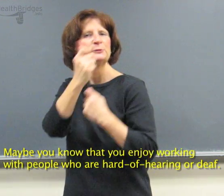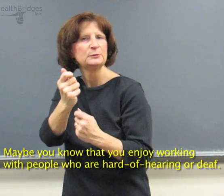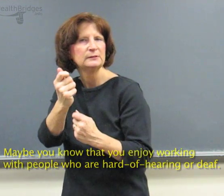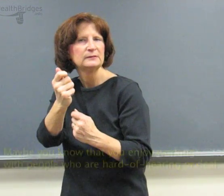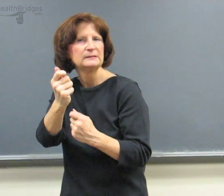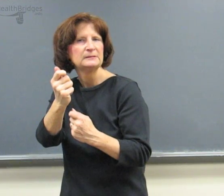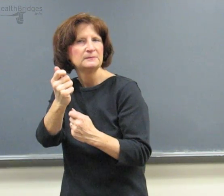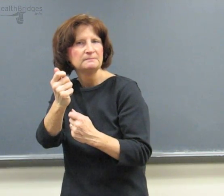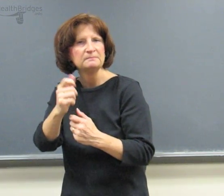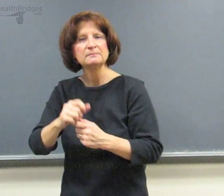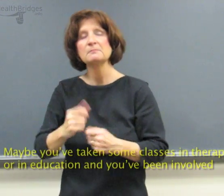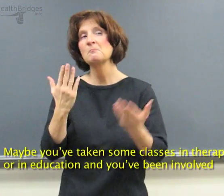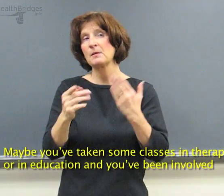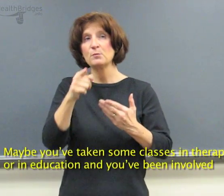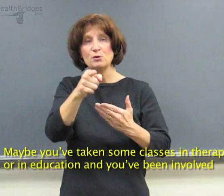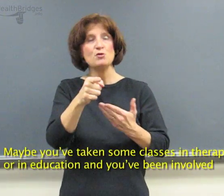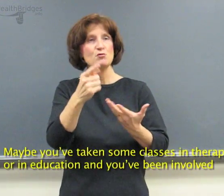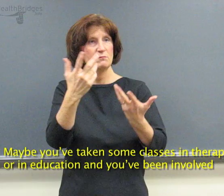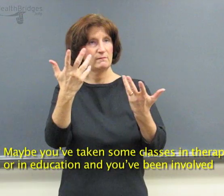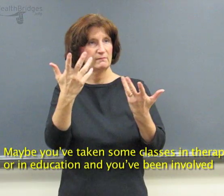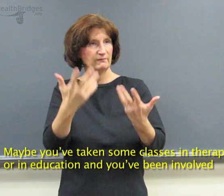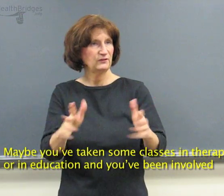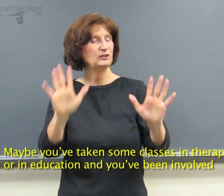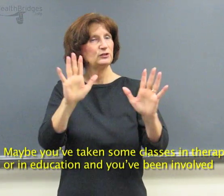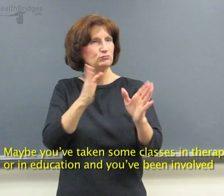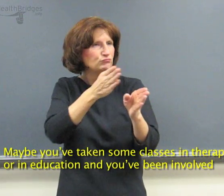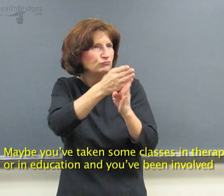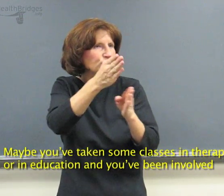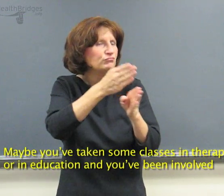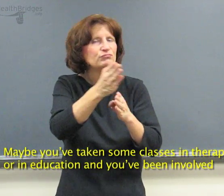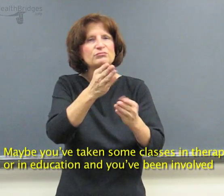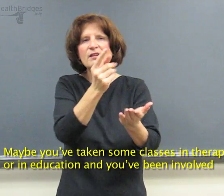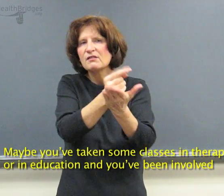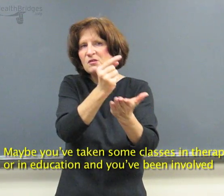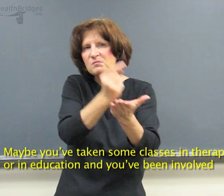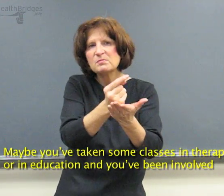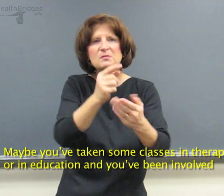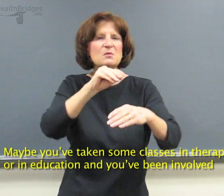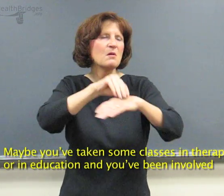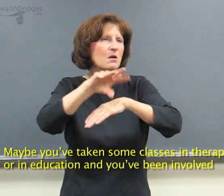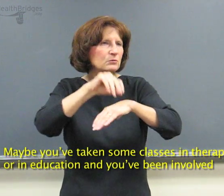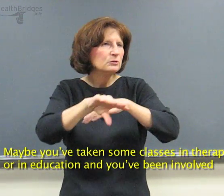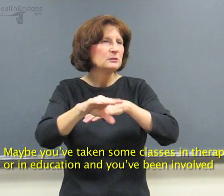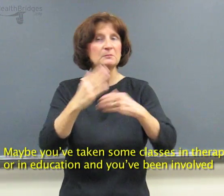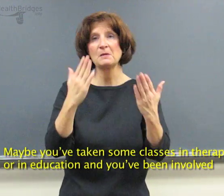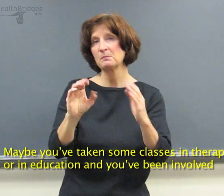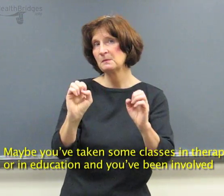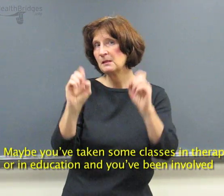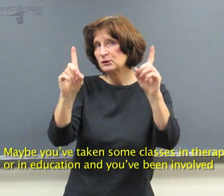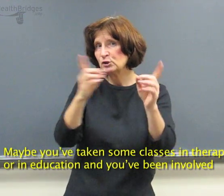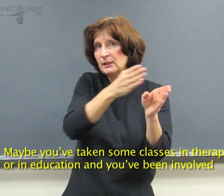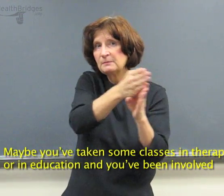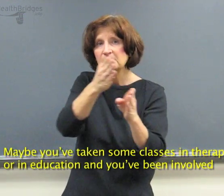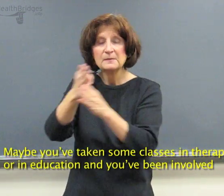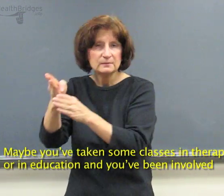people who are hard of hearing or deaf. Maybe you've taken some classes in therapy or